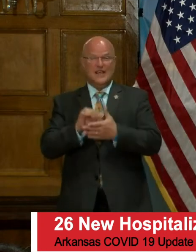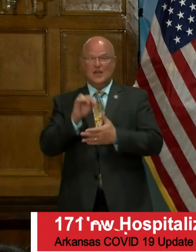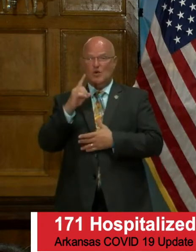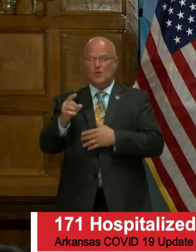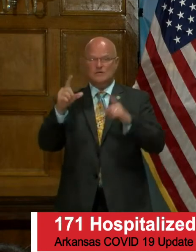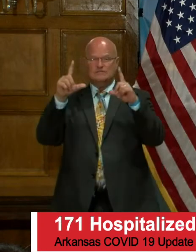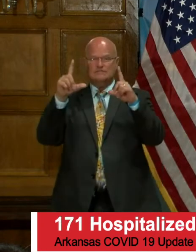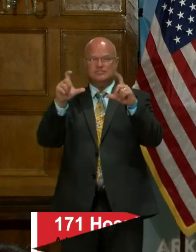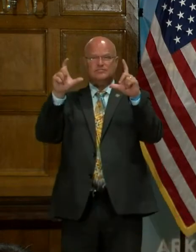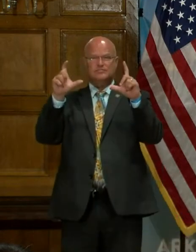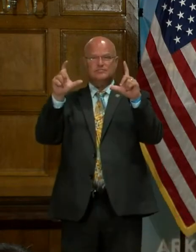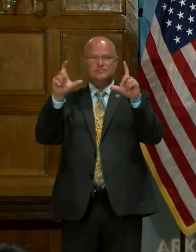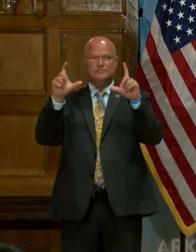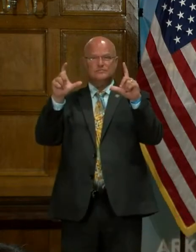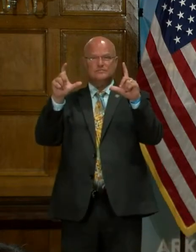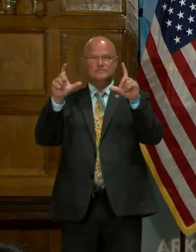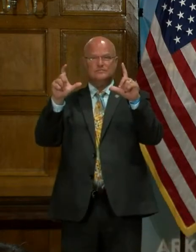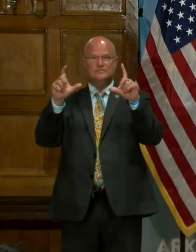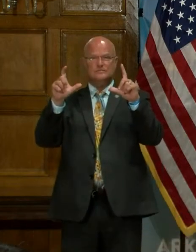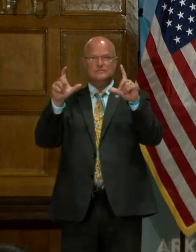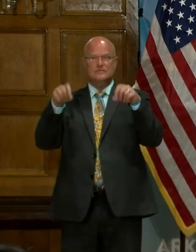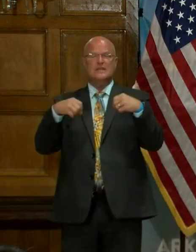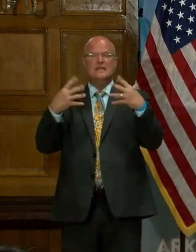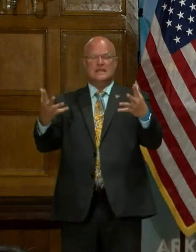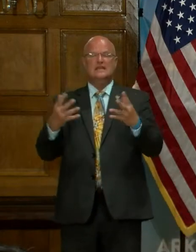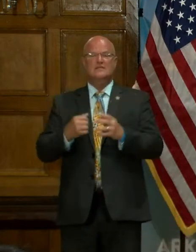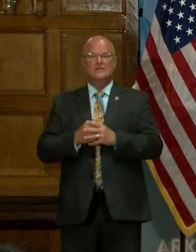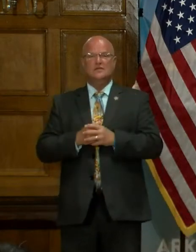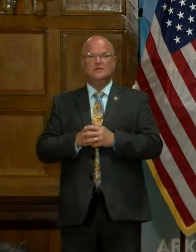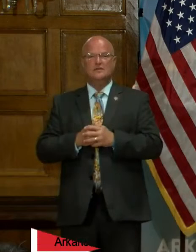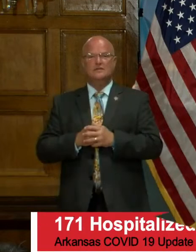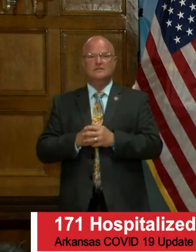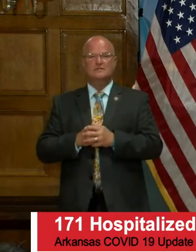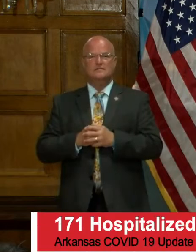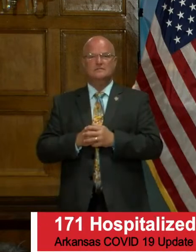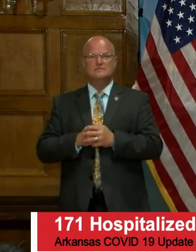one snapshot. I can't give you any more.